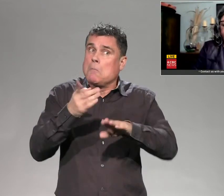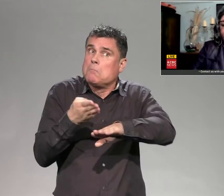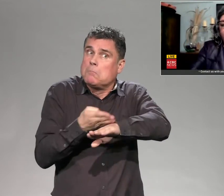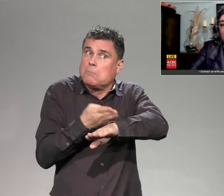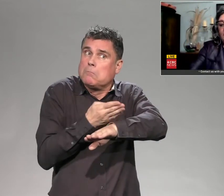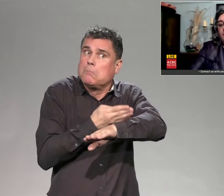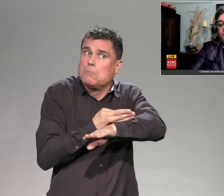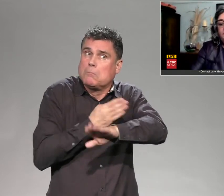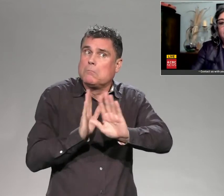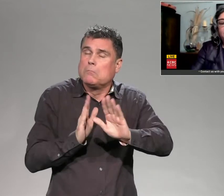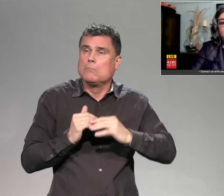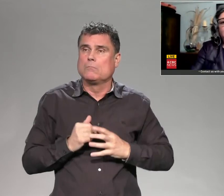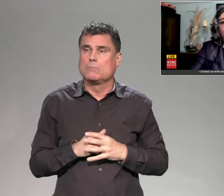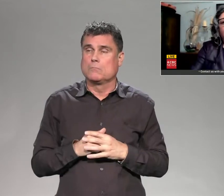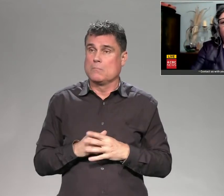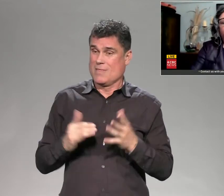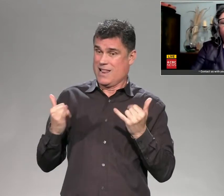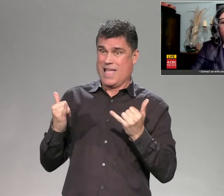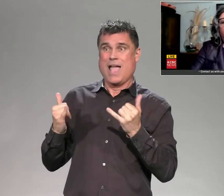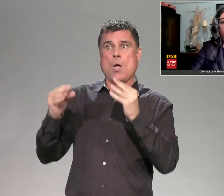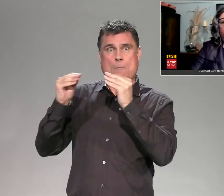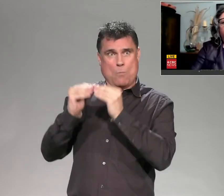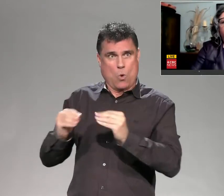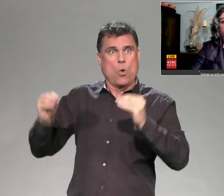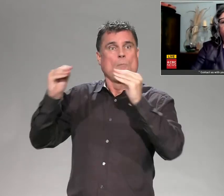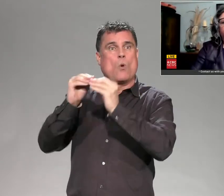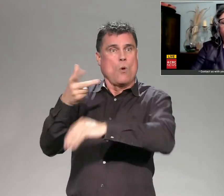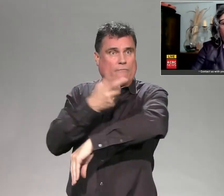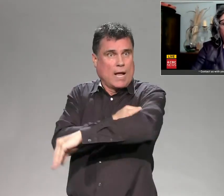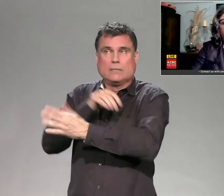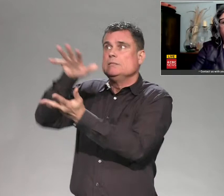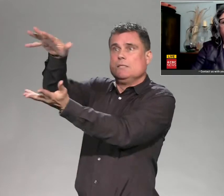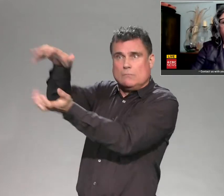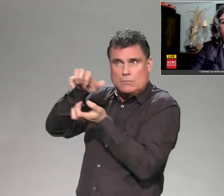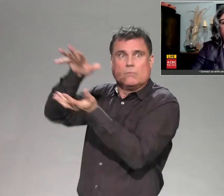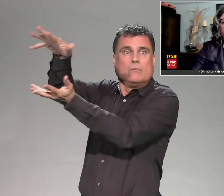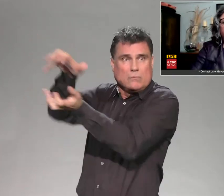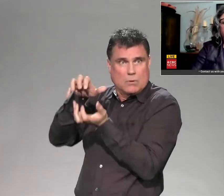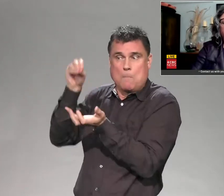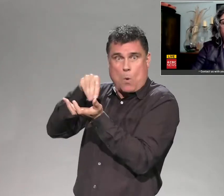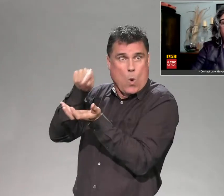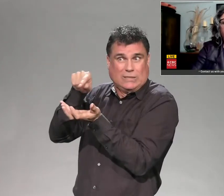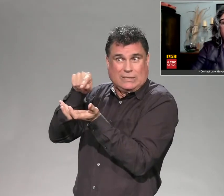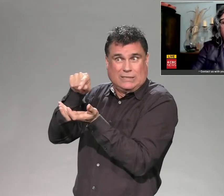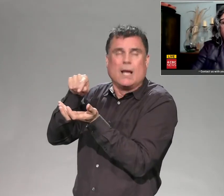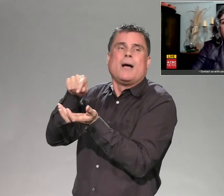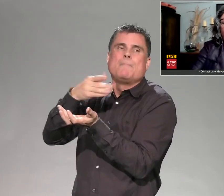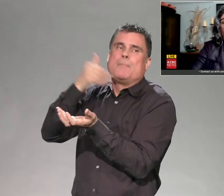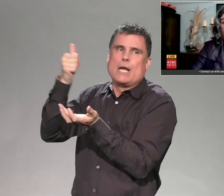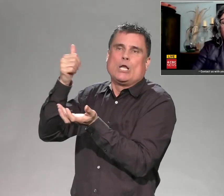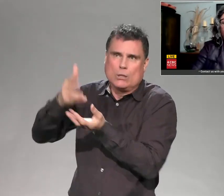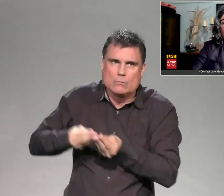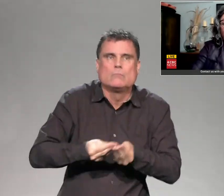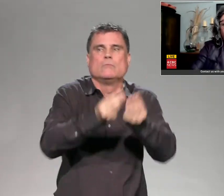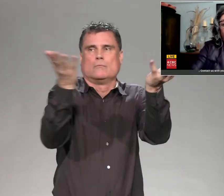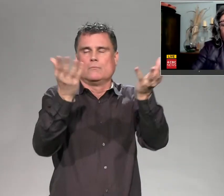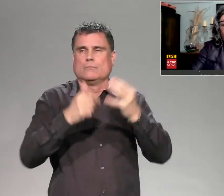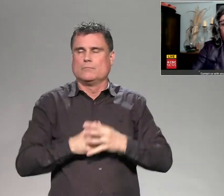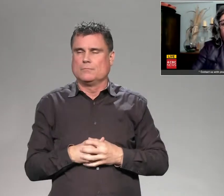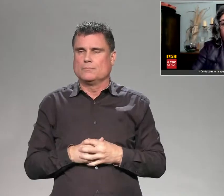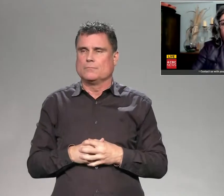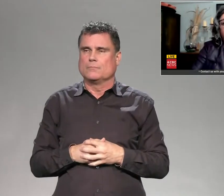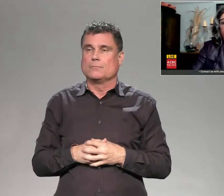supply increases. And we have partnered with First Nations communities to help us